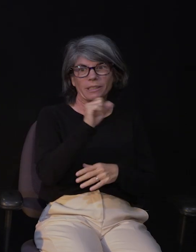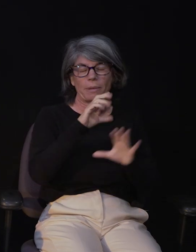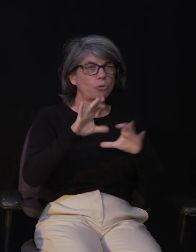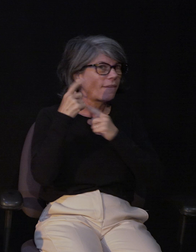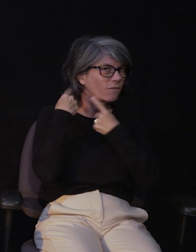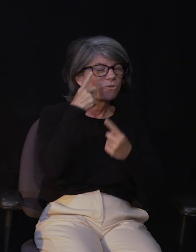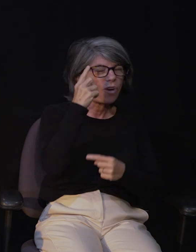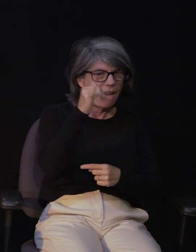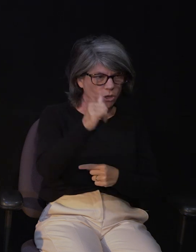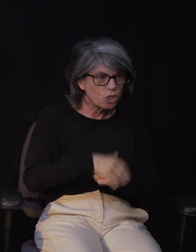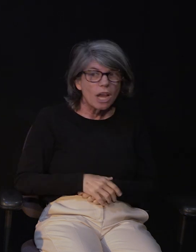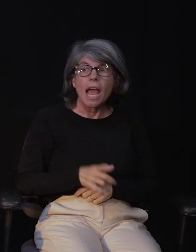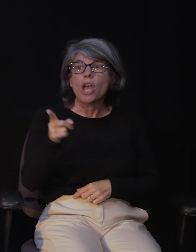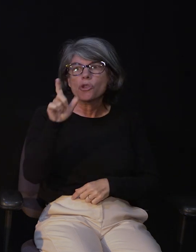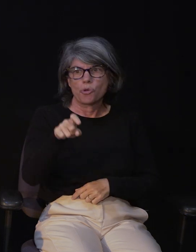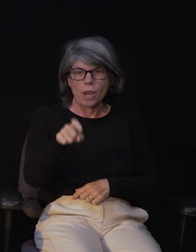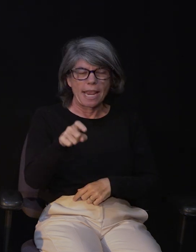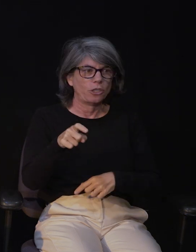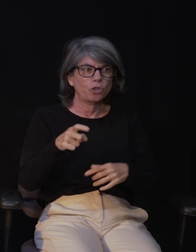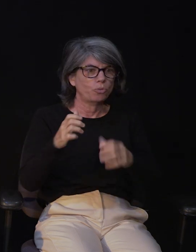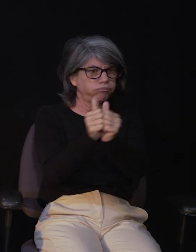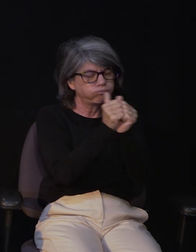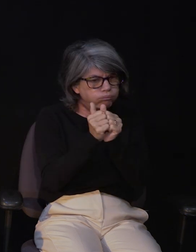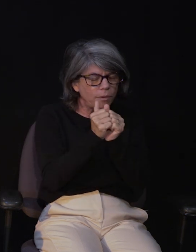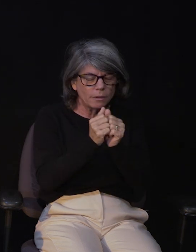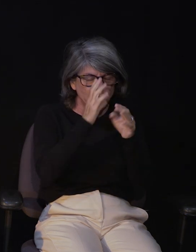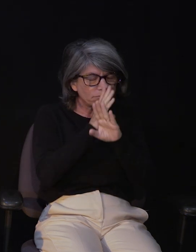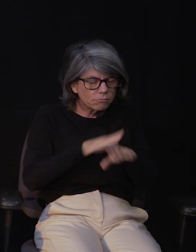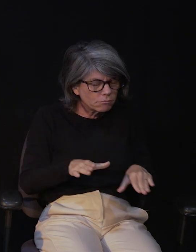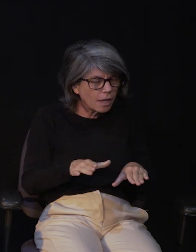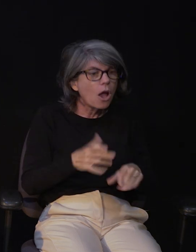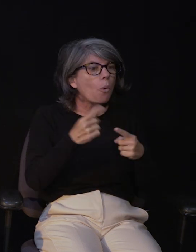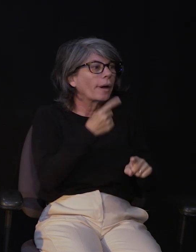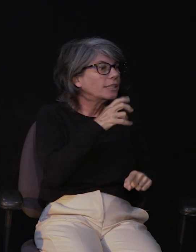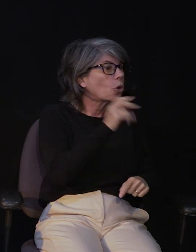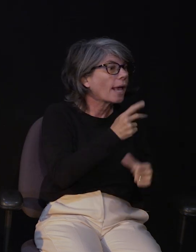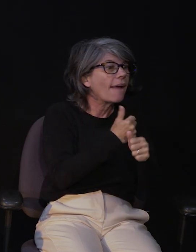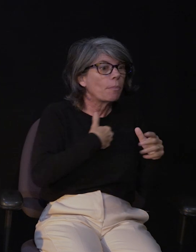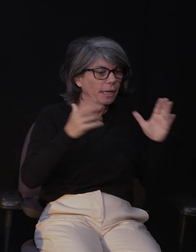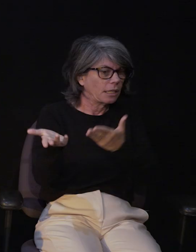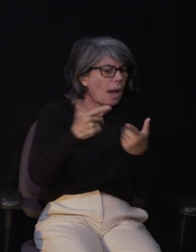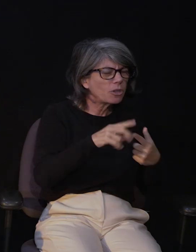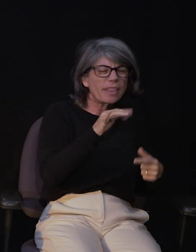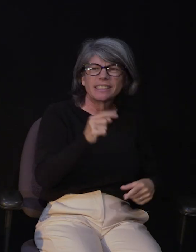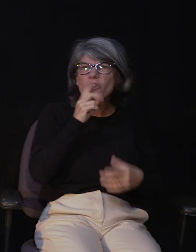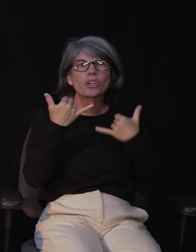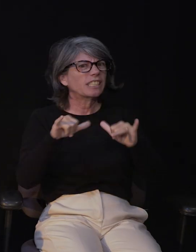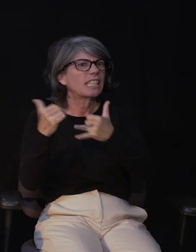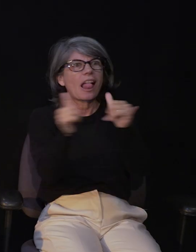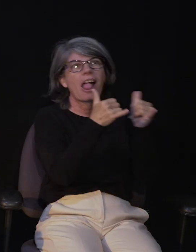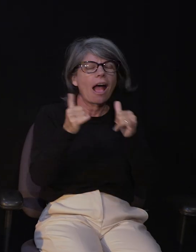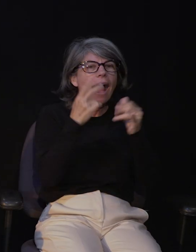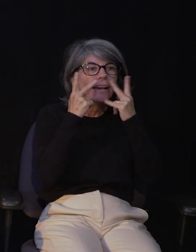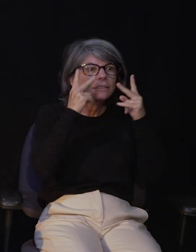this forever. You need to pull it together, because when I say, okay, everybody come to the set, and you're like, still, I see it